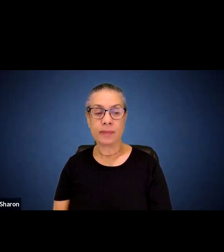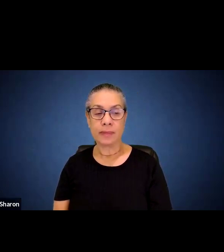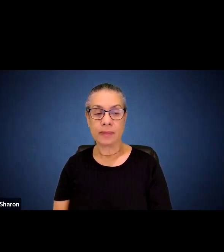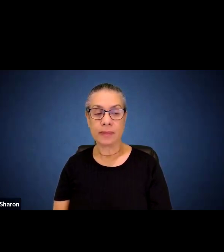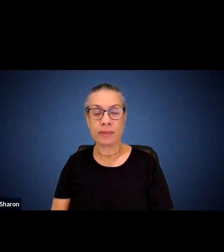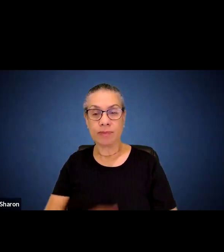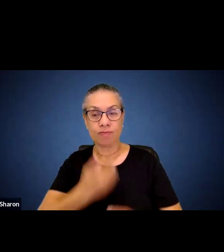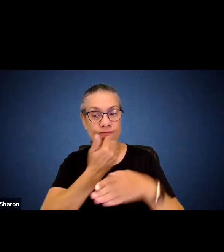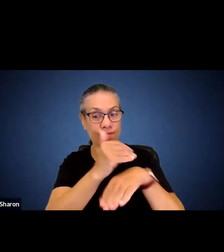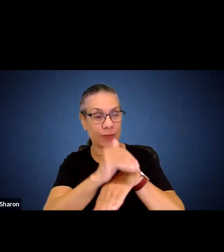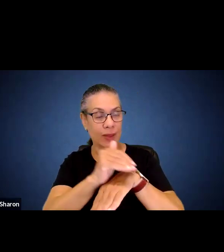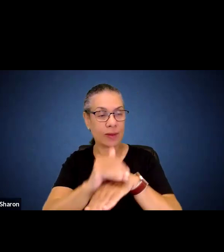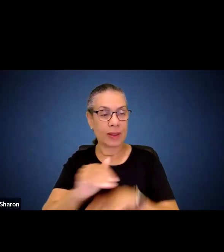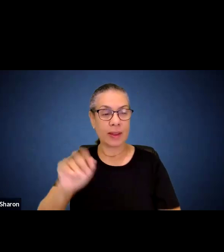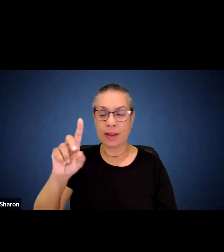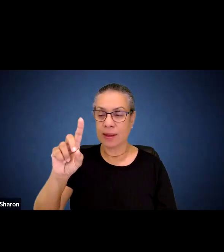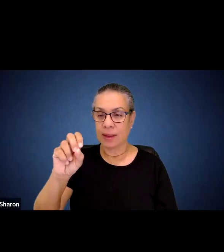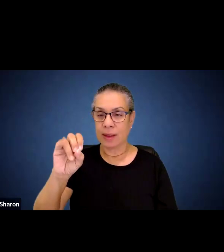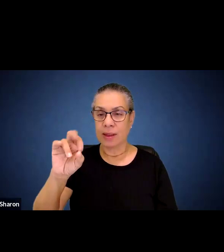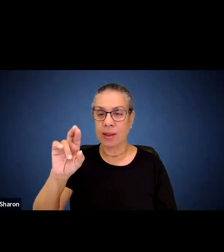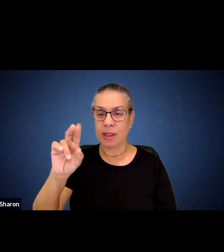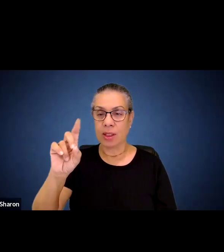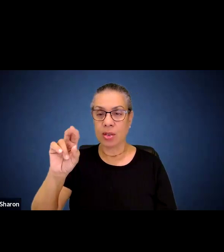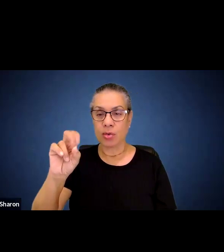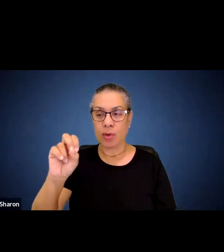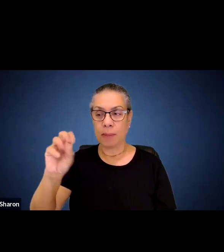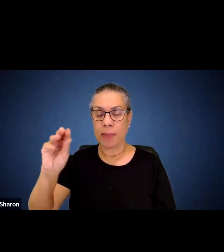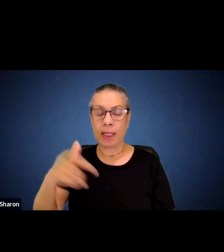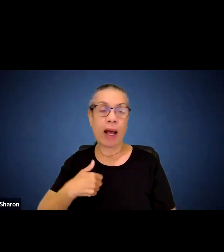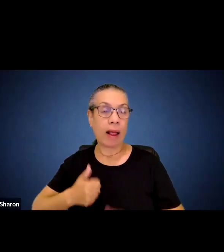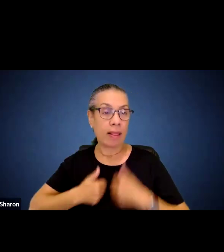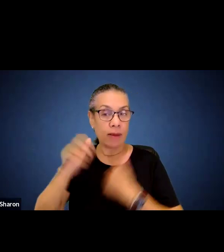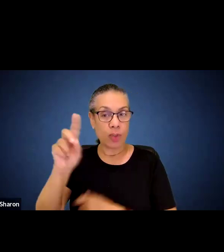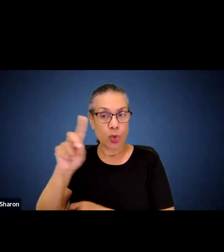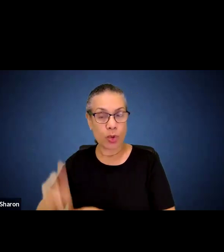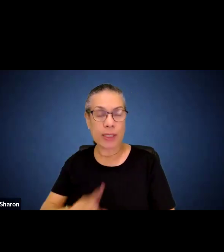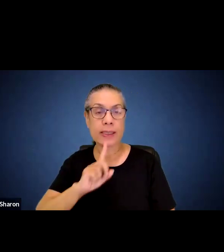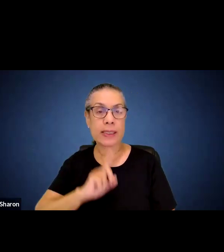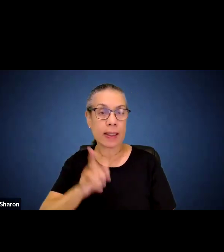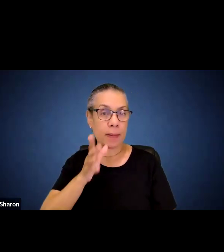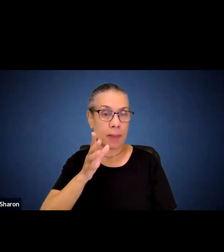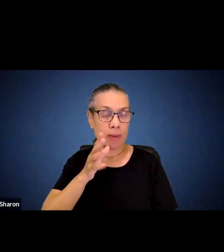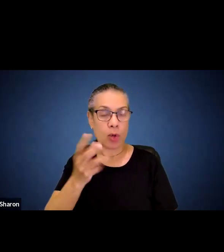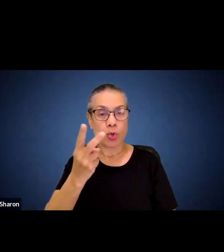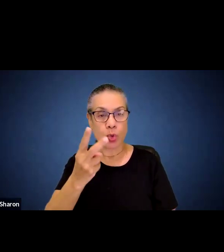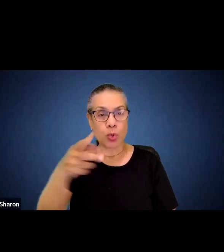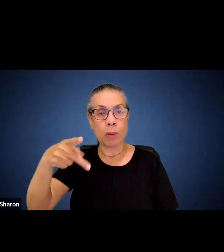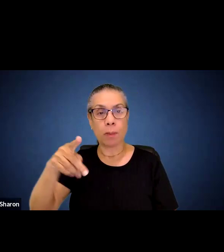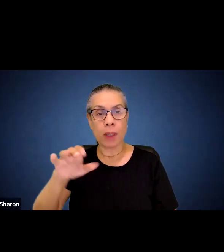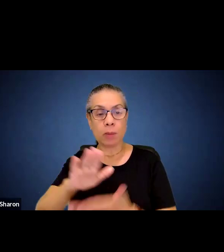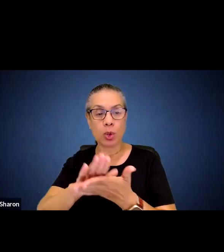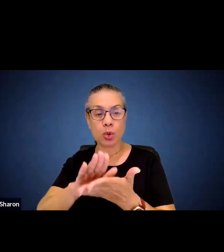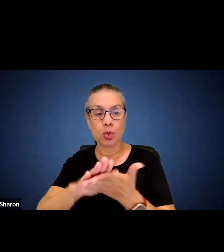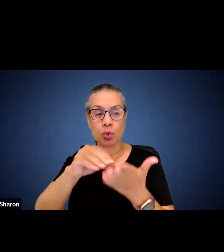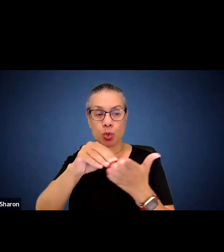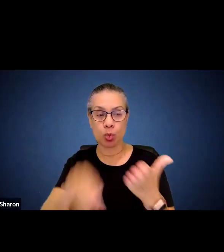Good evening. My name is Deirdre Manning. I'm a Dorchester resident and single parent of 2 public school students.